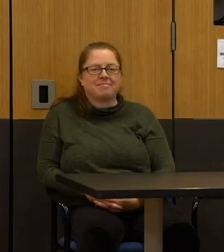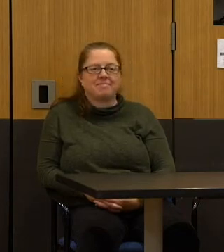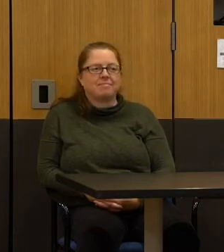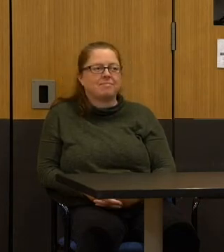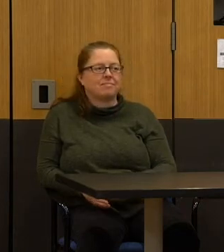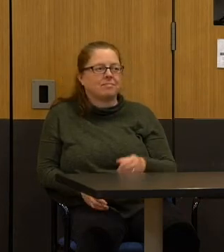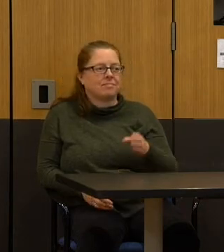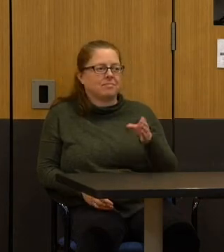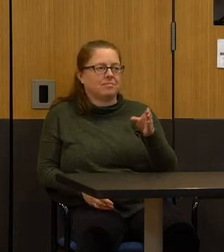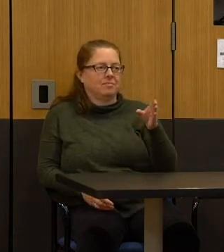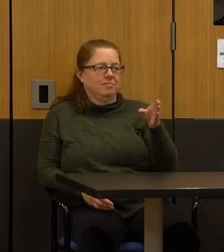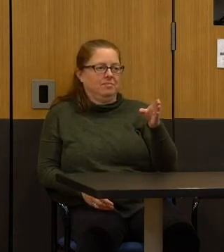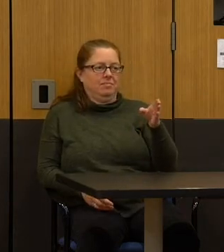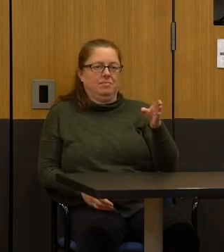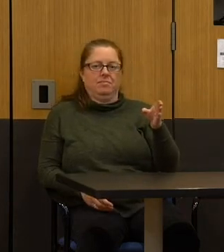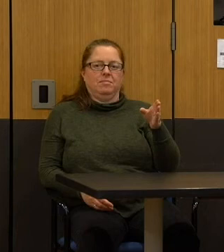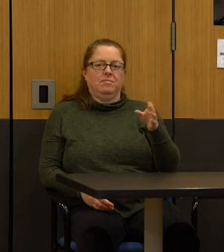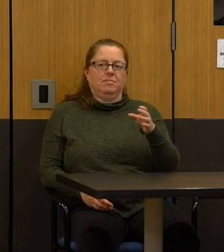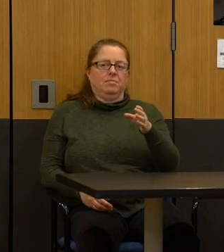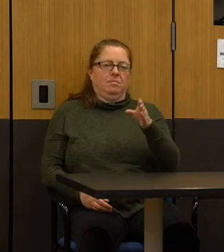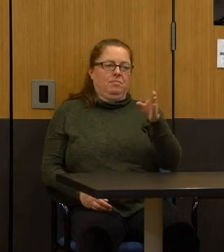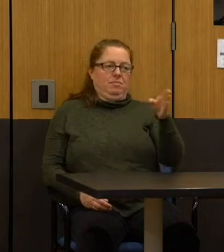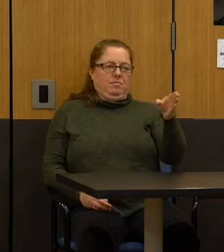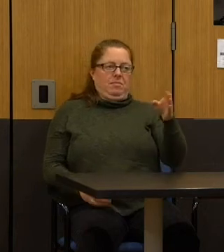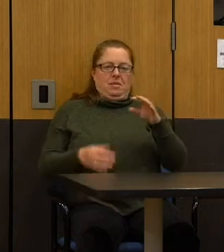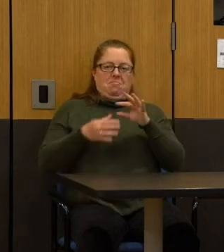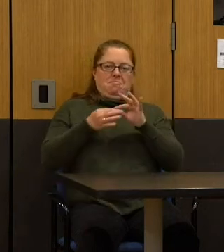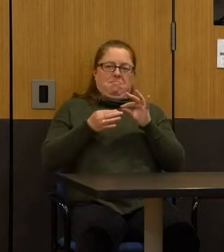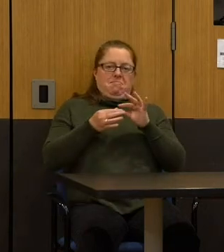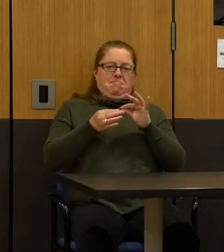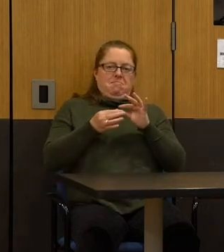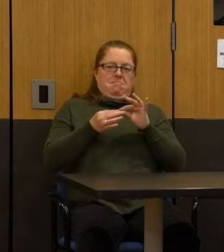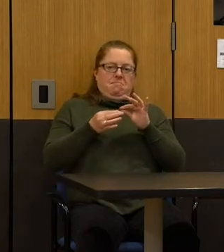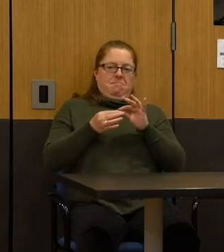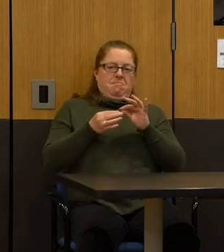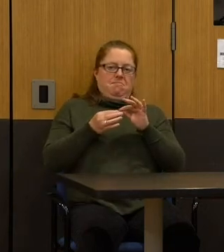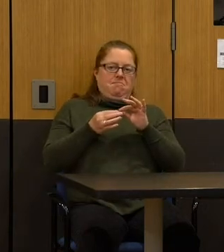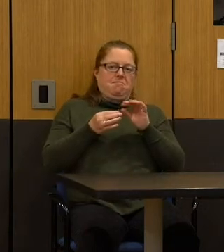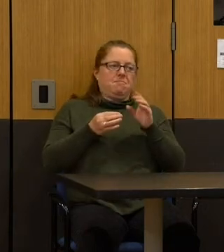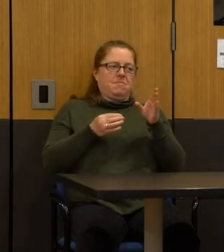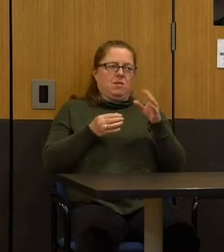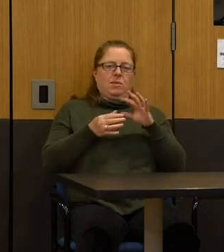Well, I would just like to say a word about my involvement, because